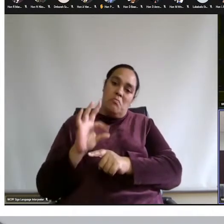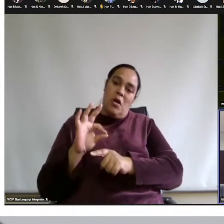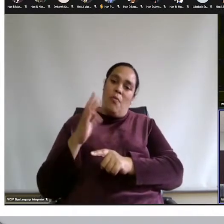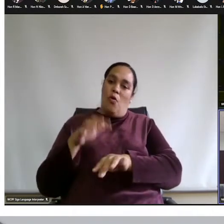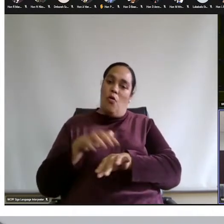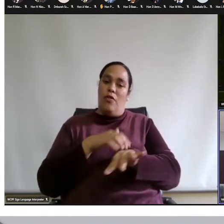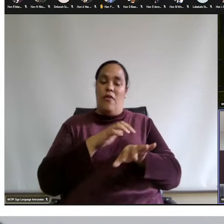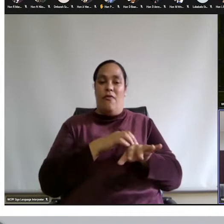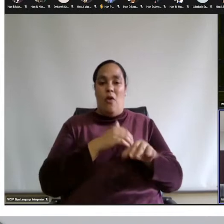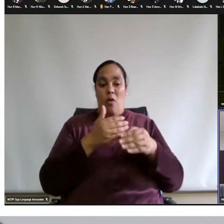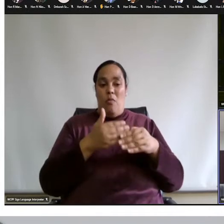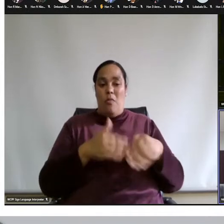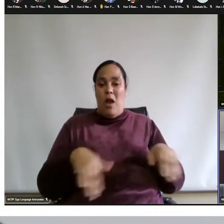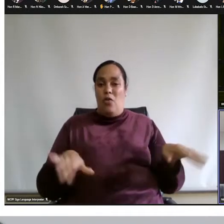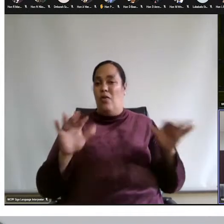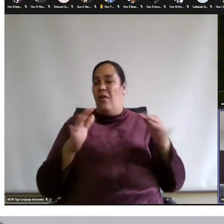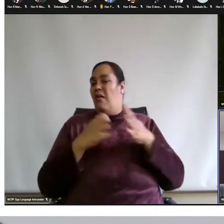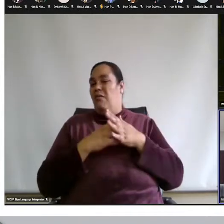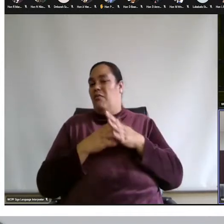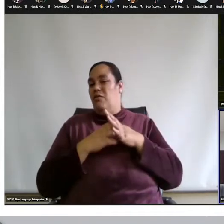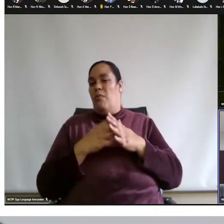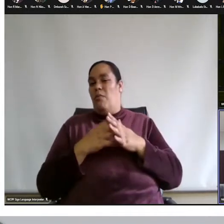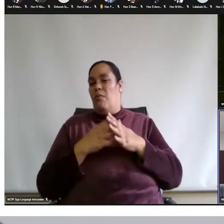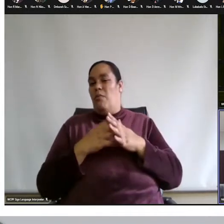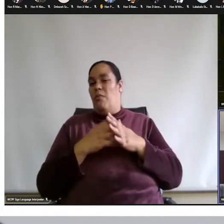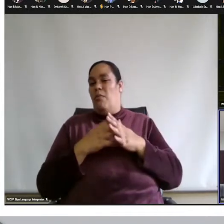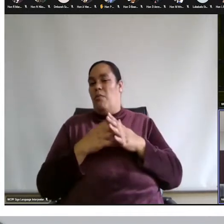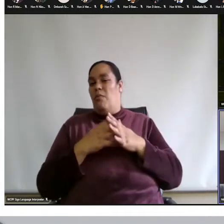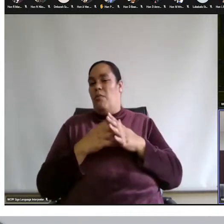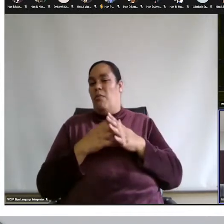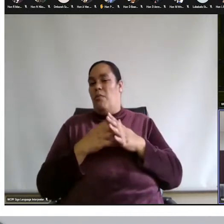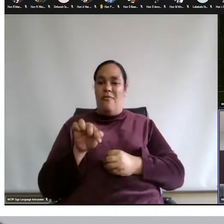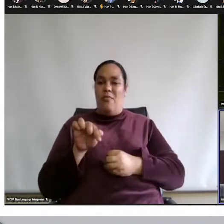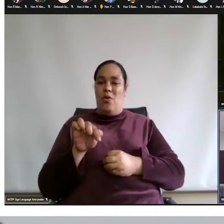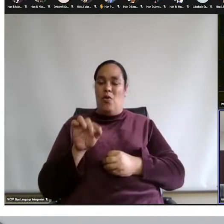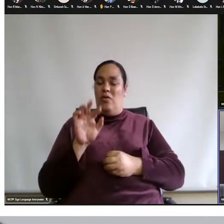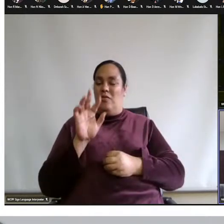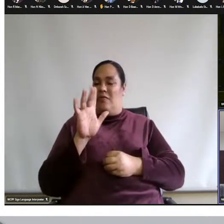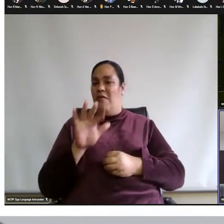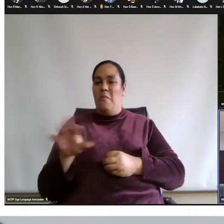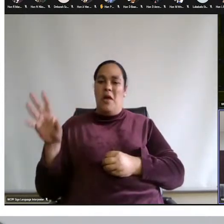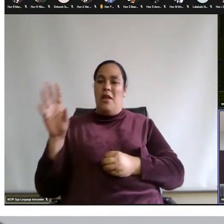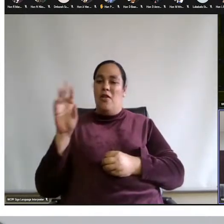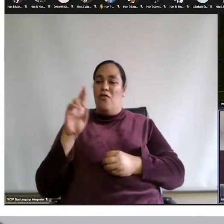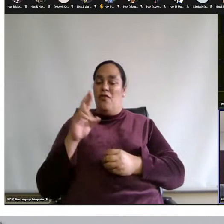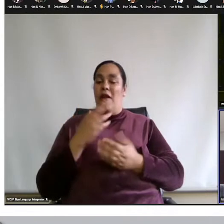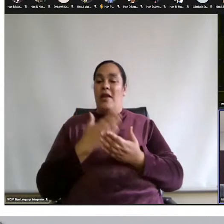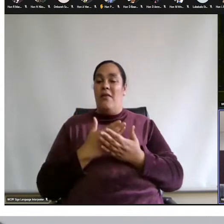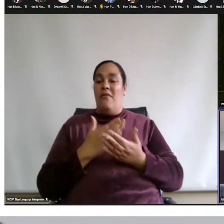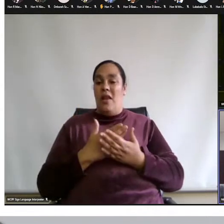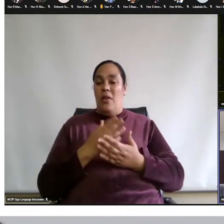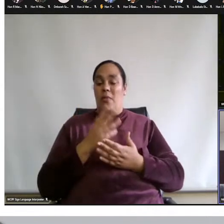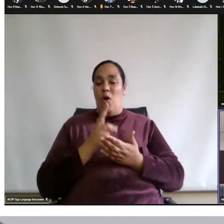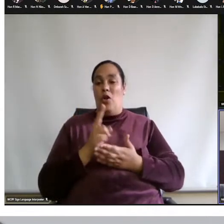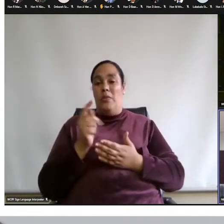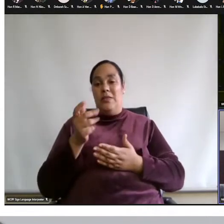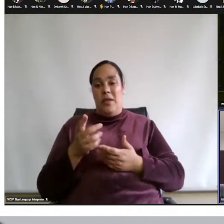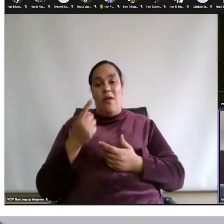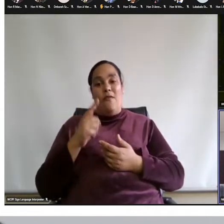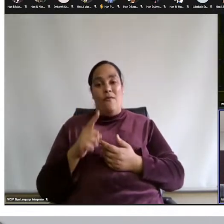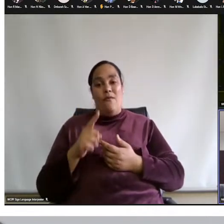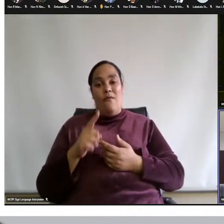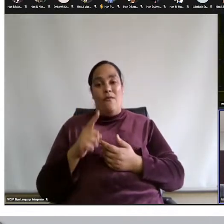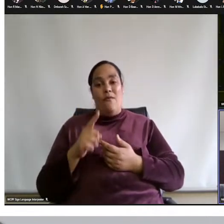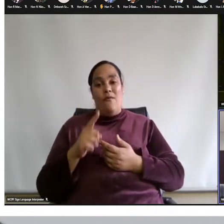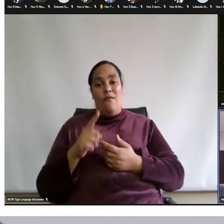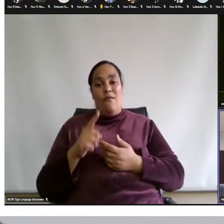farm boundaries. For example, we have made 5 million rand available, Honorable Speaker, for LORWA, which